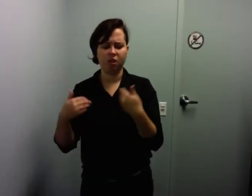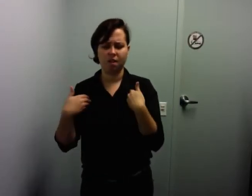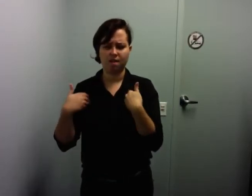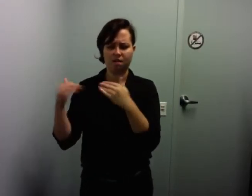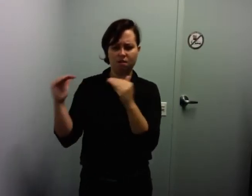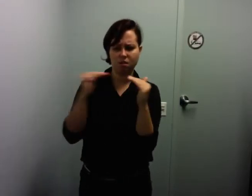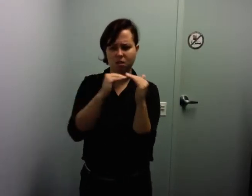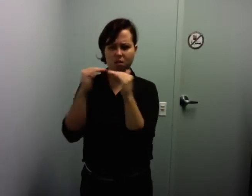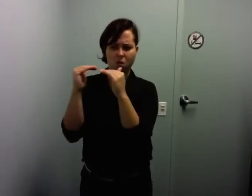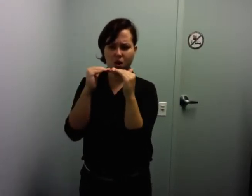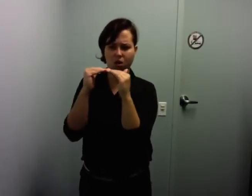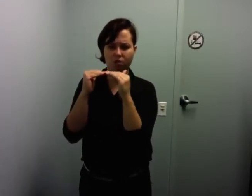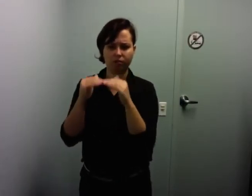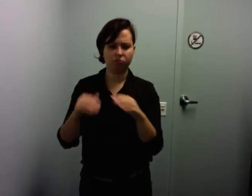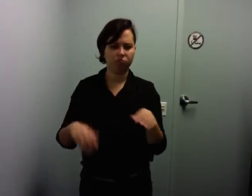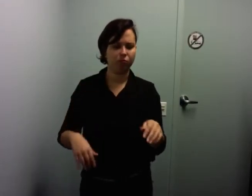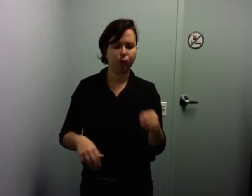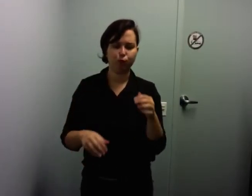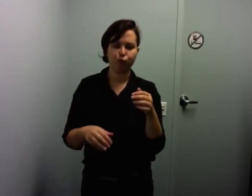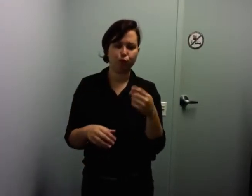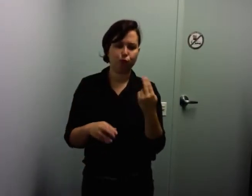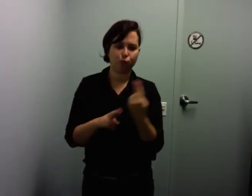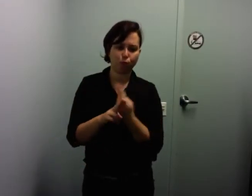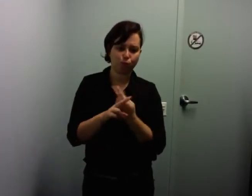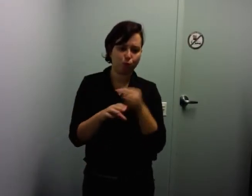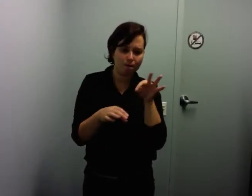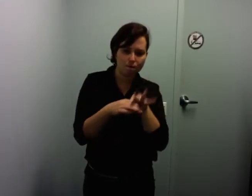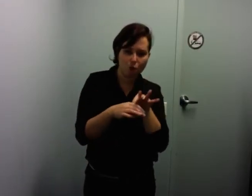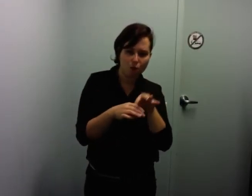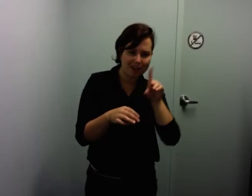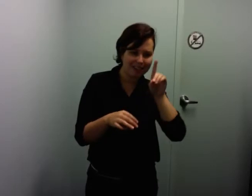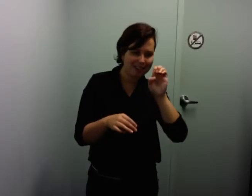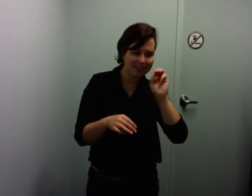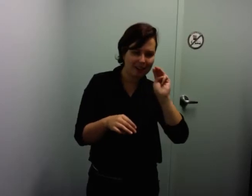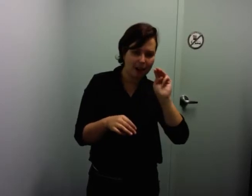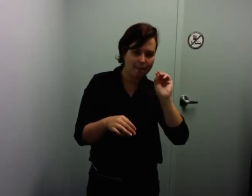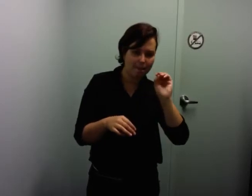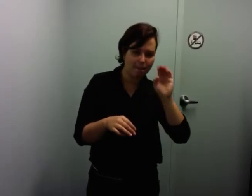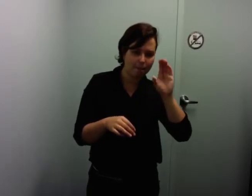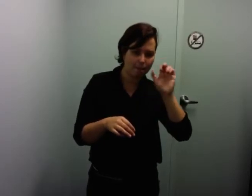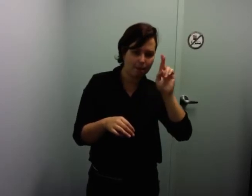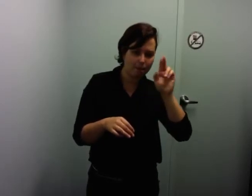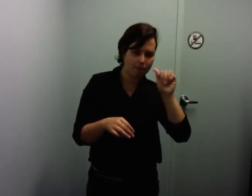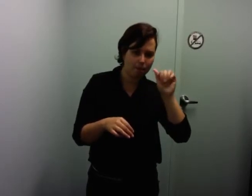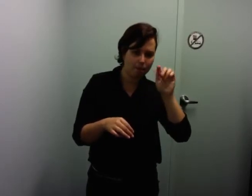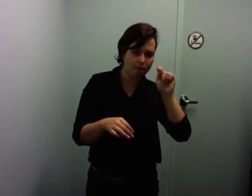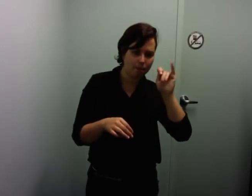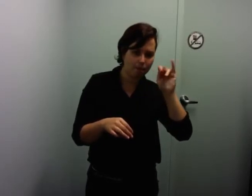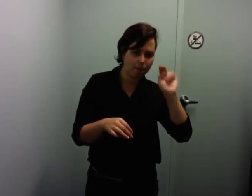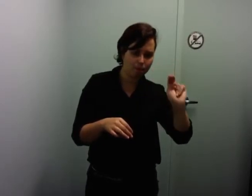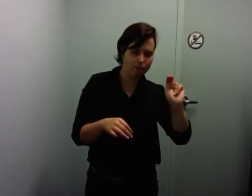democratic principles to the native people? No. We're still settling those accounts today.